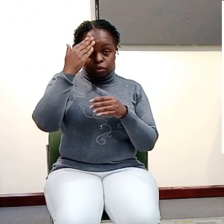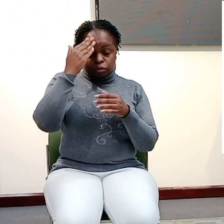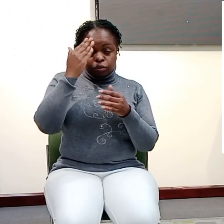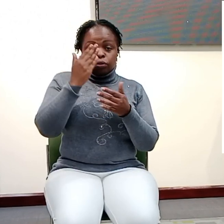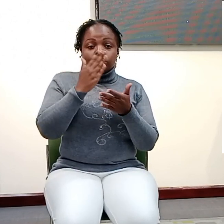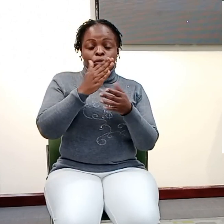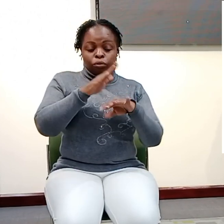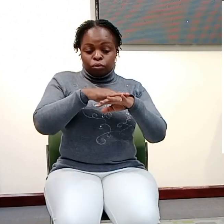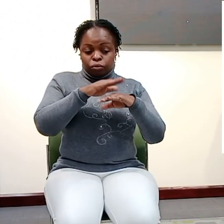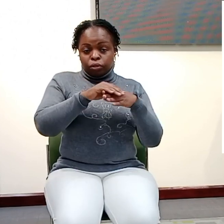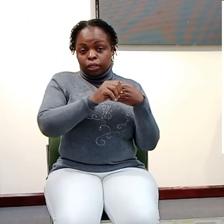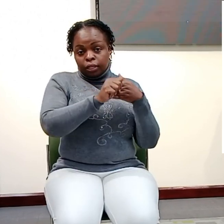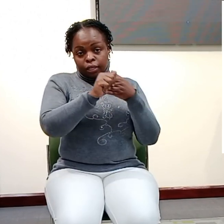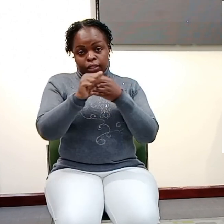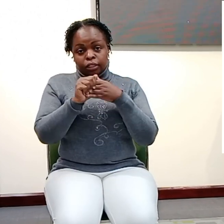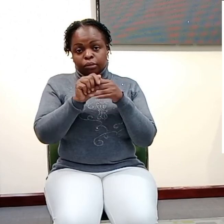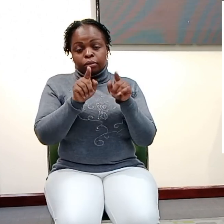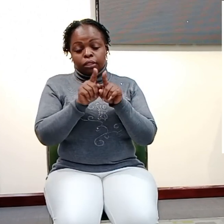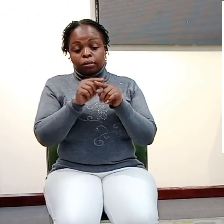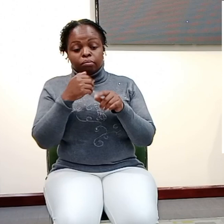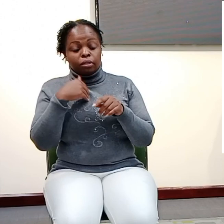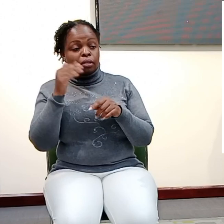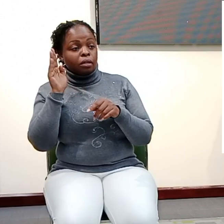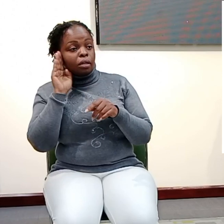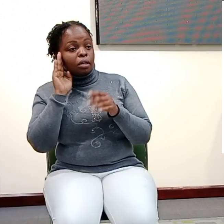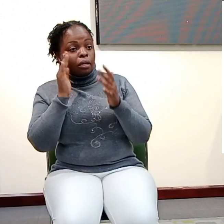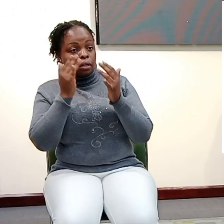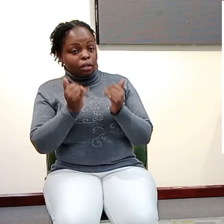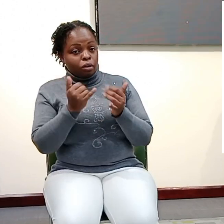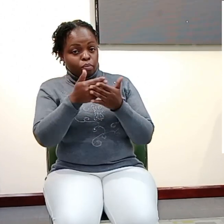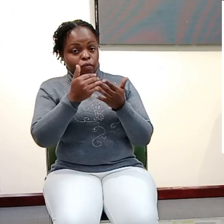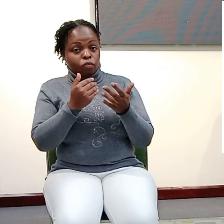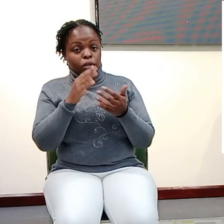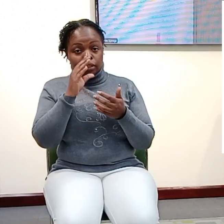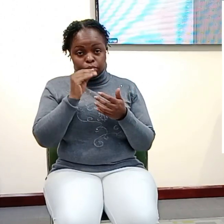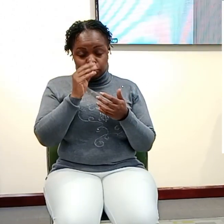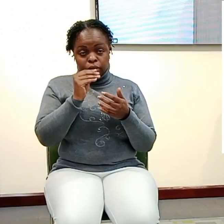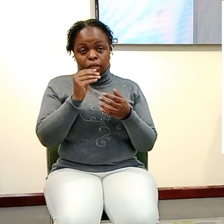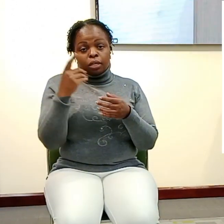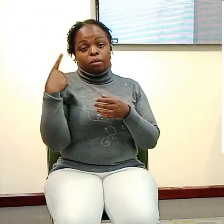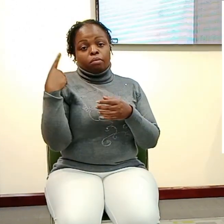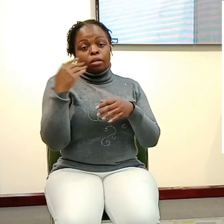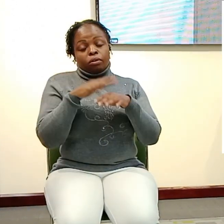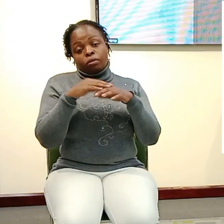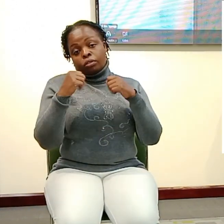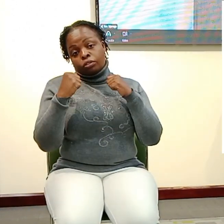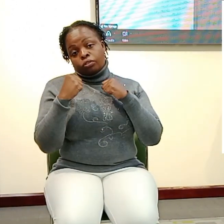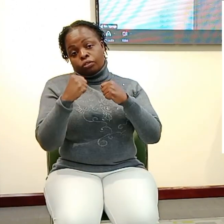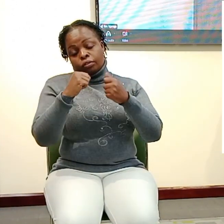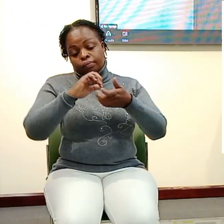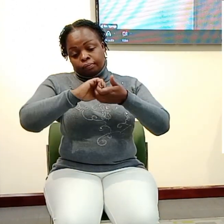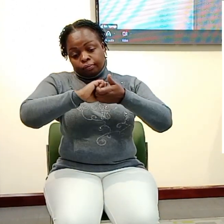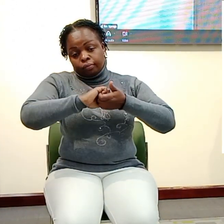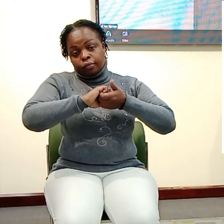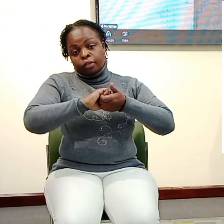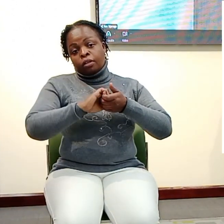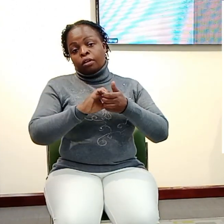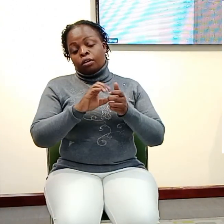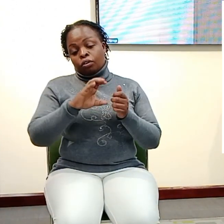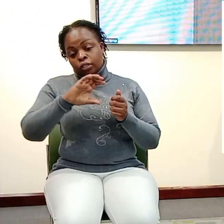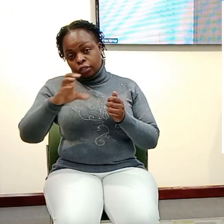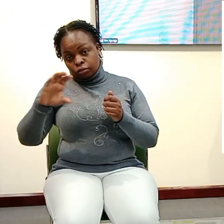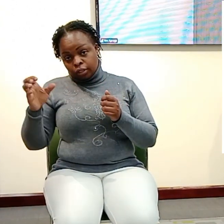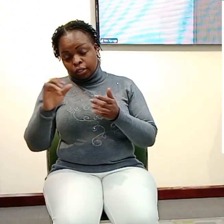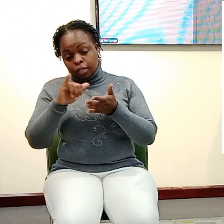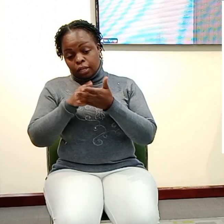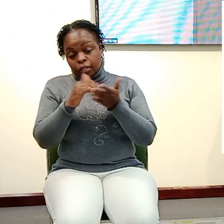effective leadership, I heard that just now before I spoke, depends on strong and engaged constituency. And